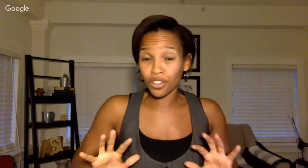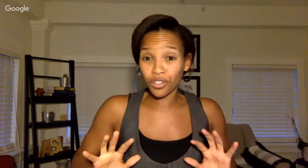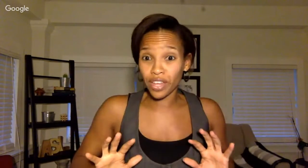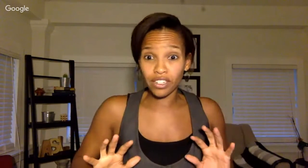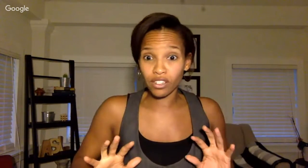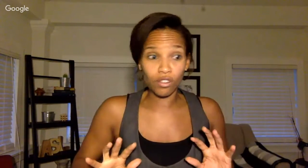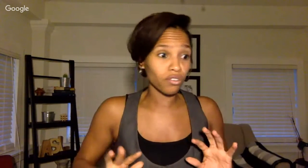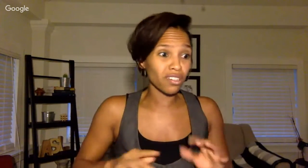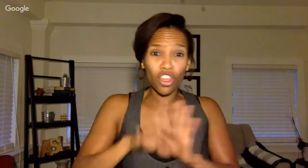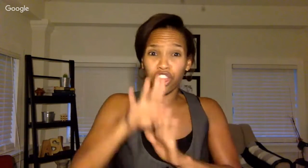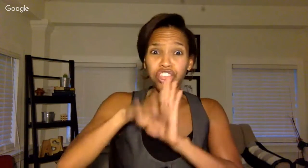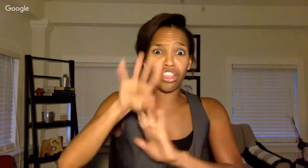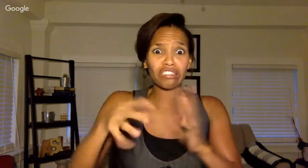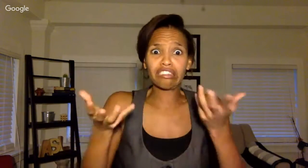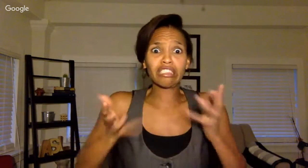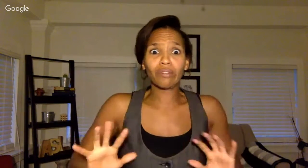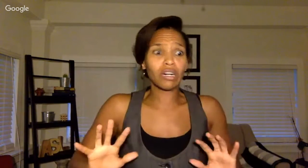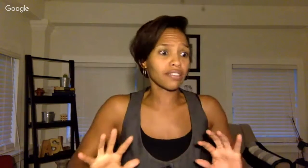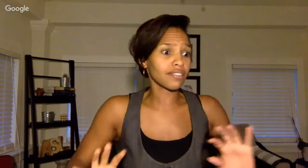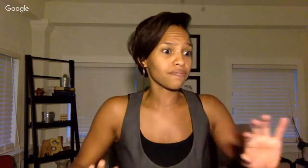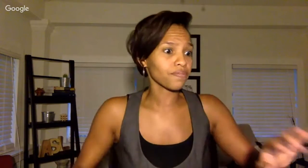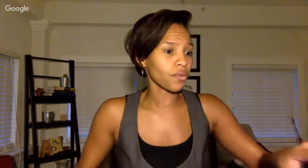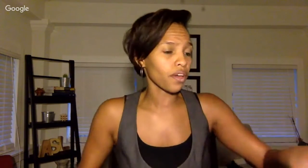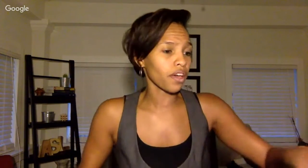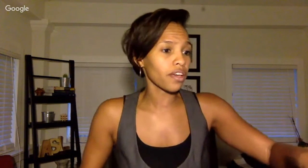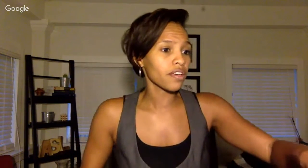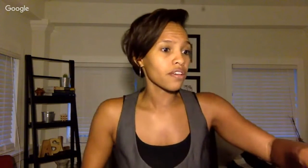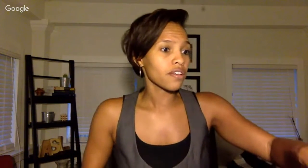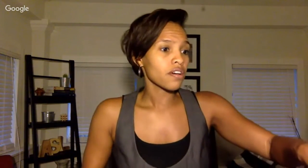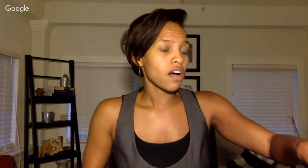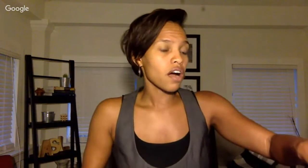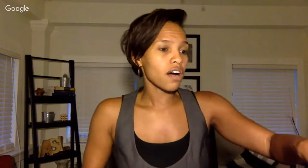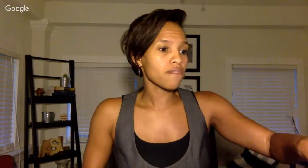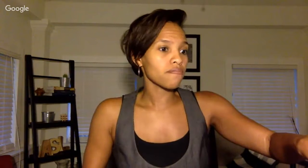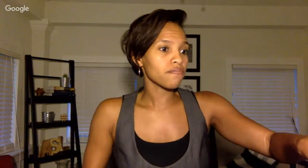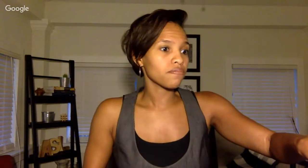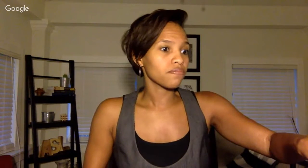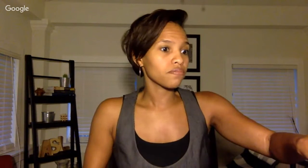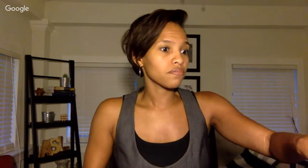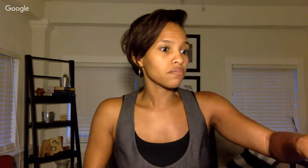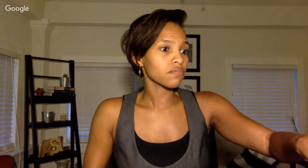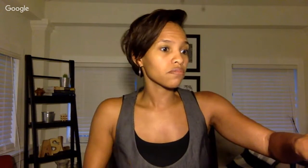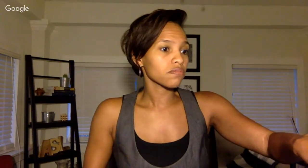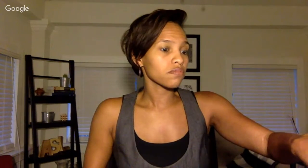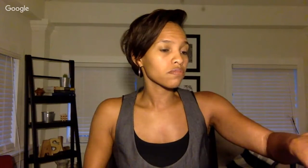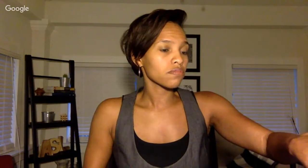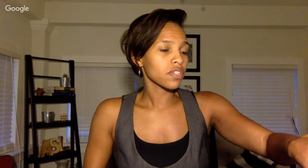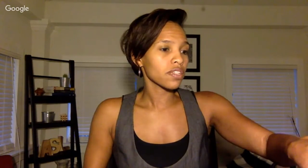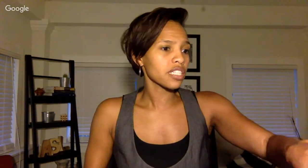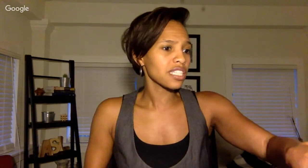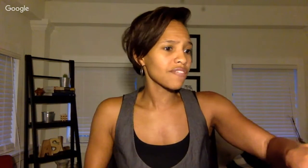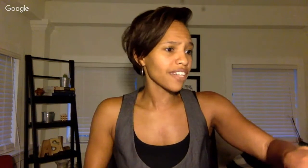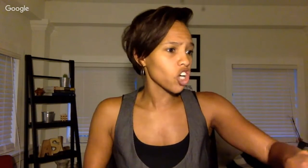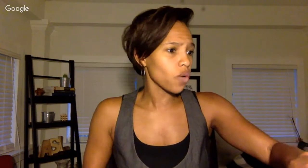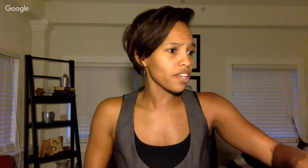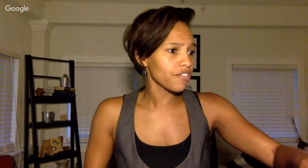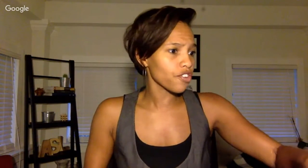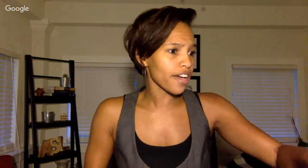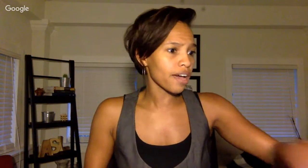do that too. Don't want, okay? let's see if that's all we need for that. I'm gonna